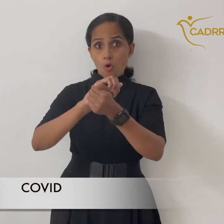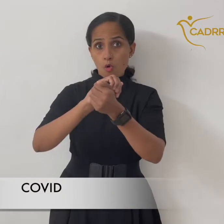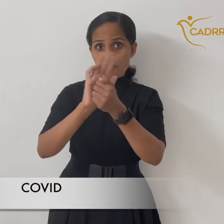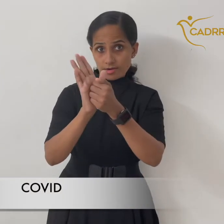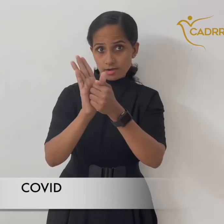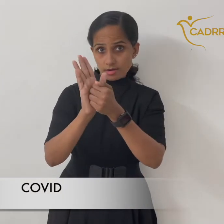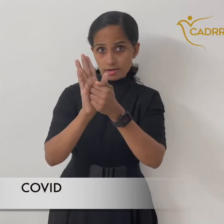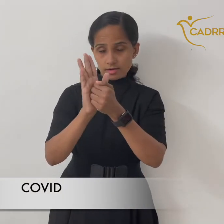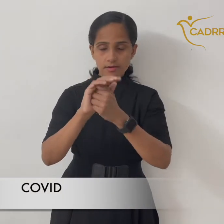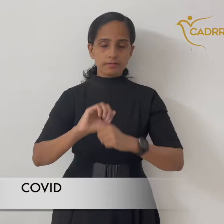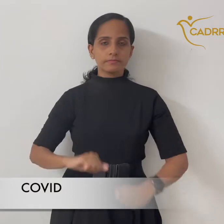COVID.